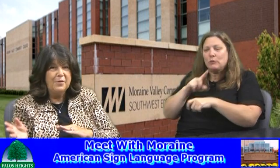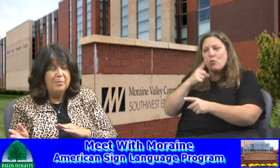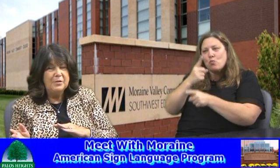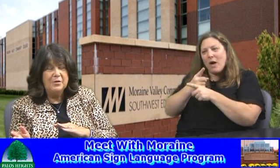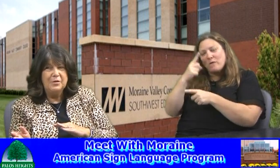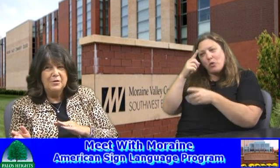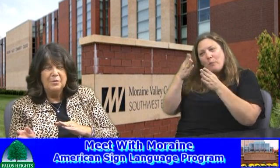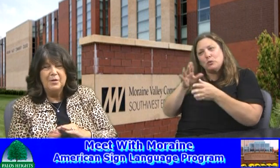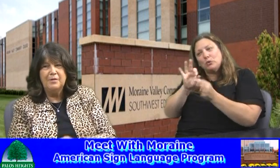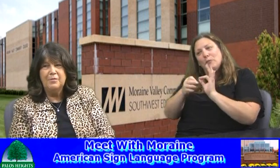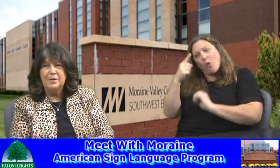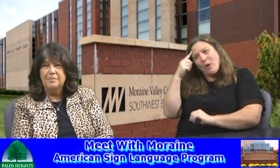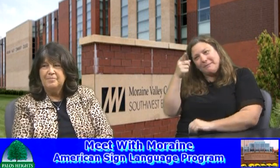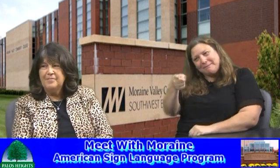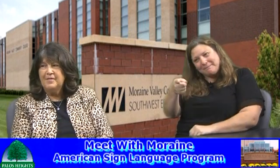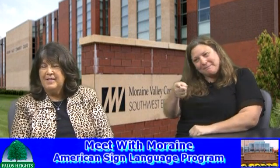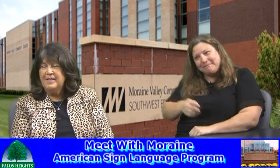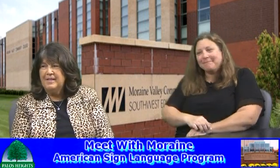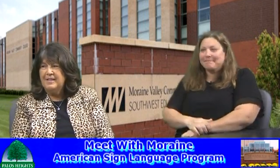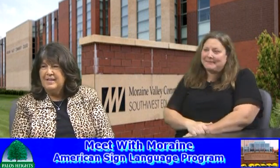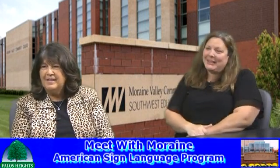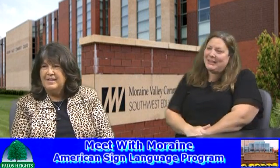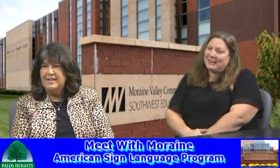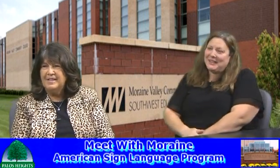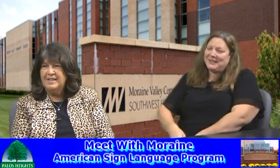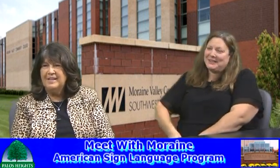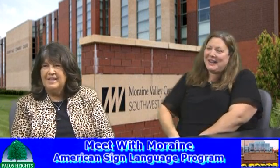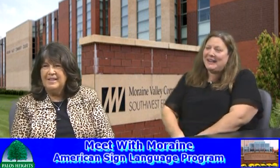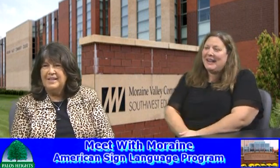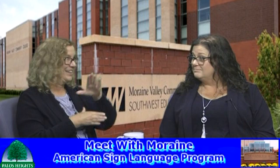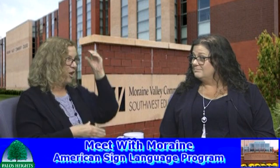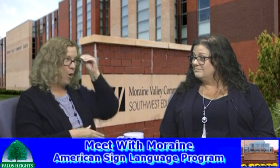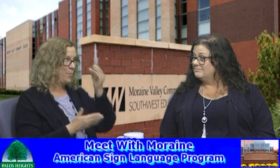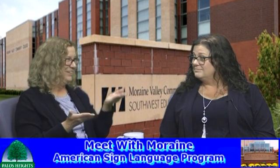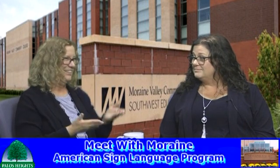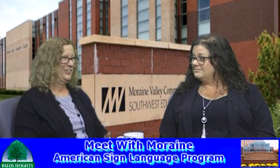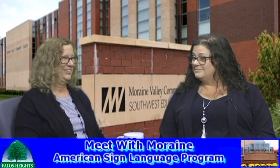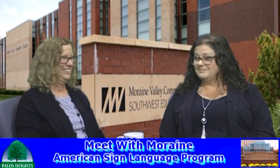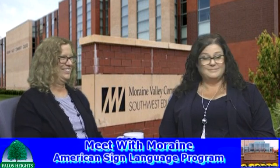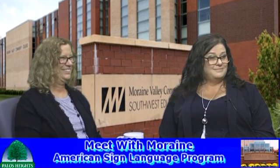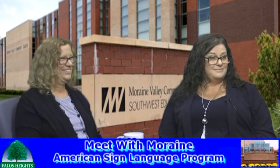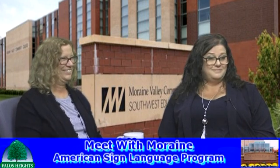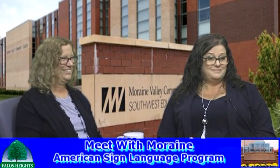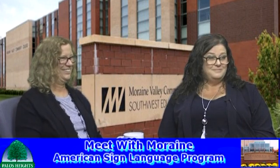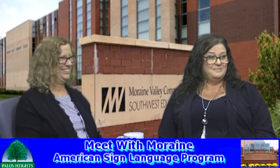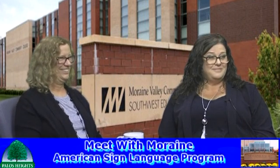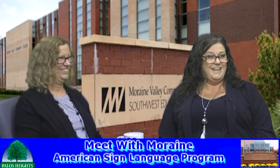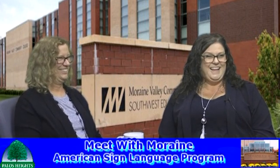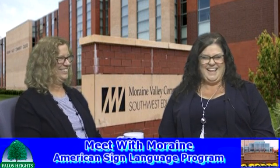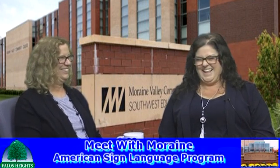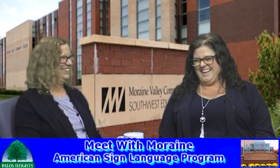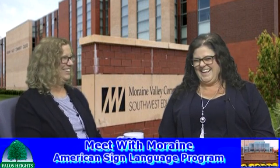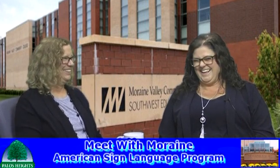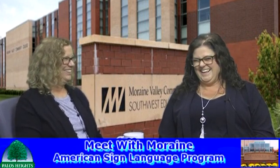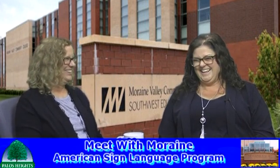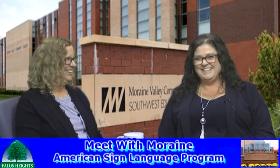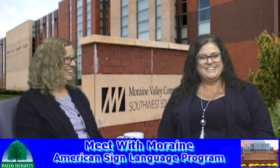right for the person you're interpreting for. Yeah. You're exactly right. And, she has no opinions here.